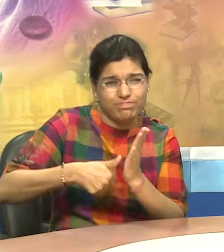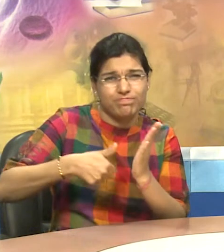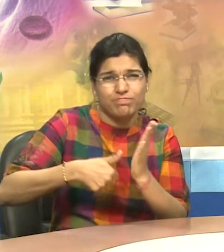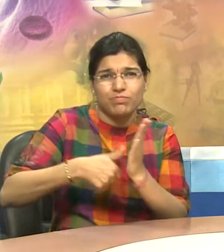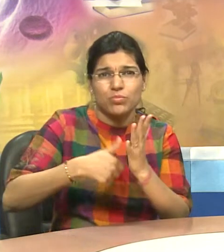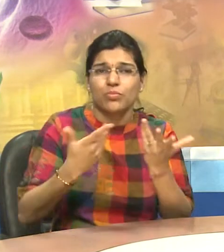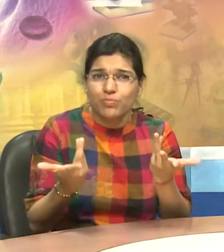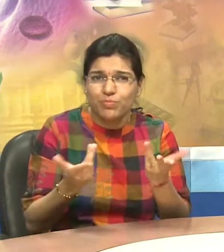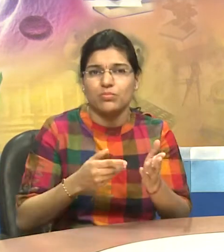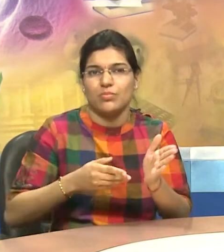the person honked